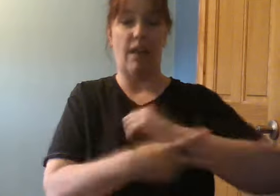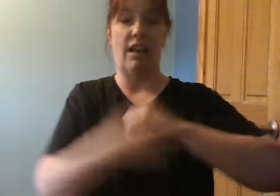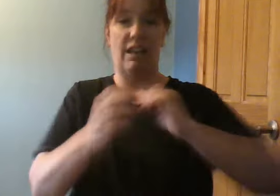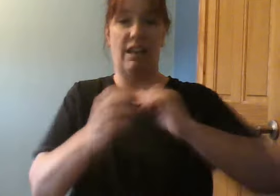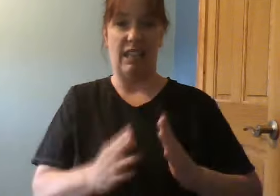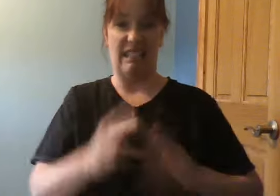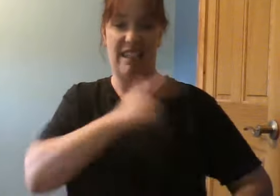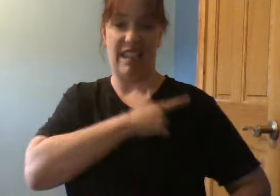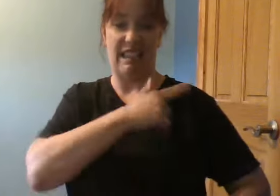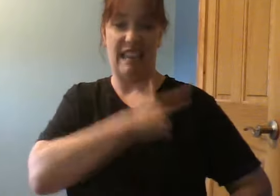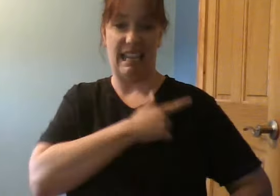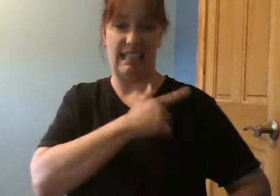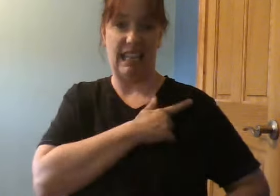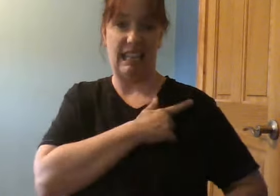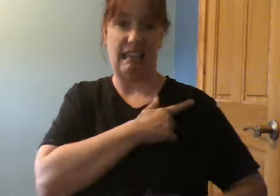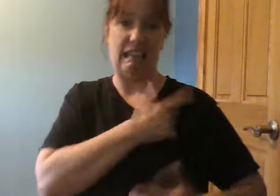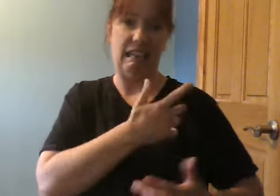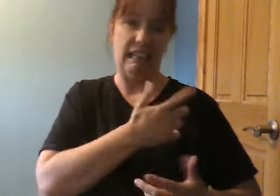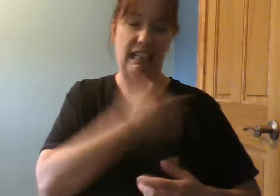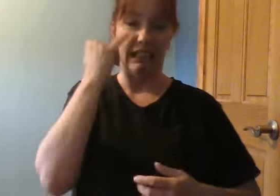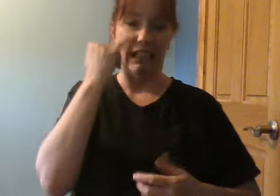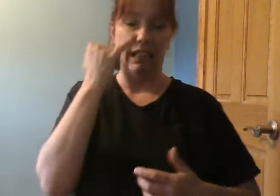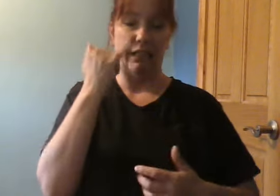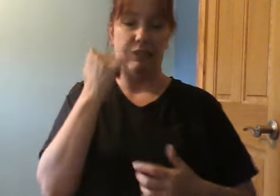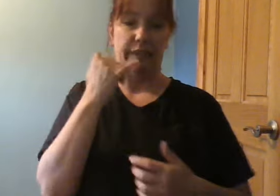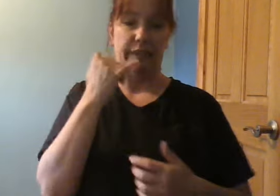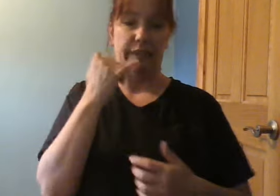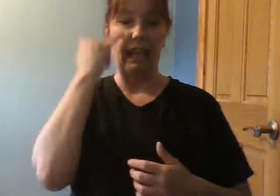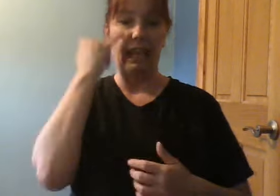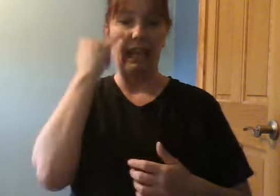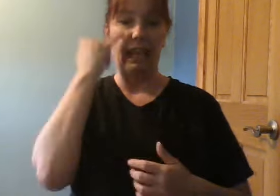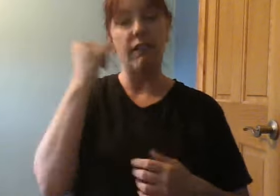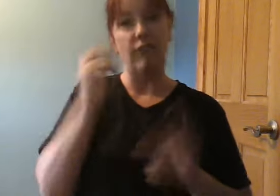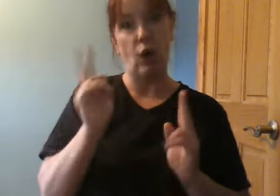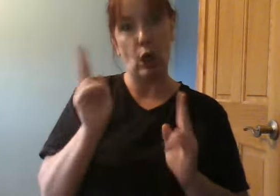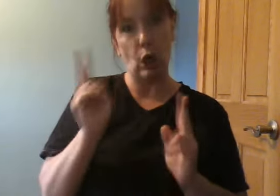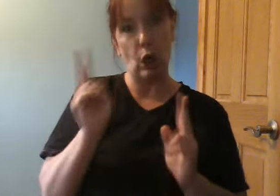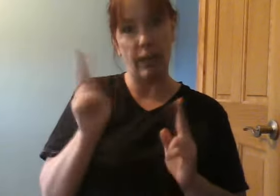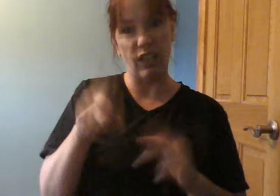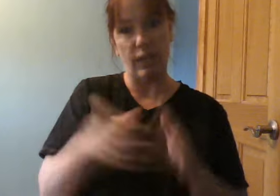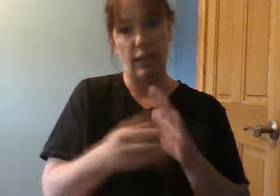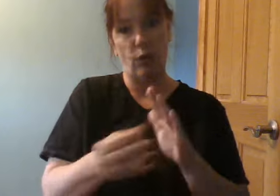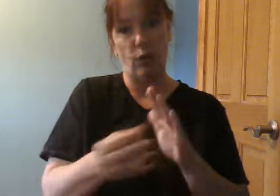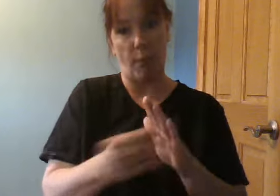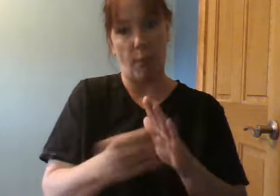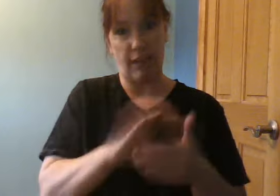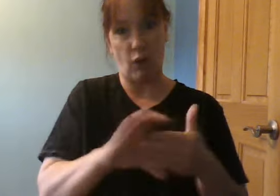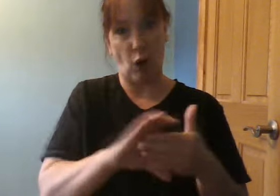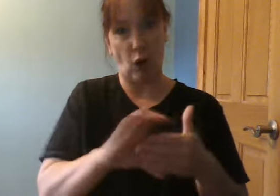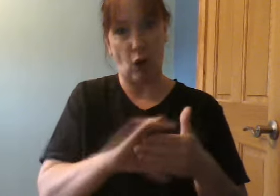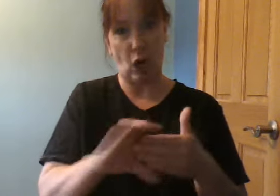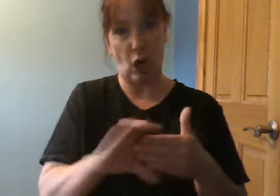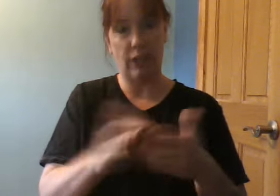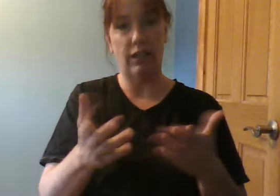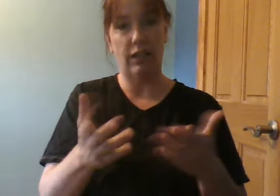you're a criminal in a hurry and you need to copy someone's card, you can just stick a piece of paper on it and rub a pencil over it just to sort of speed things up.